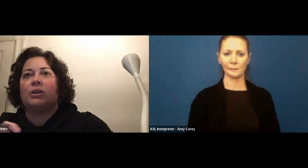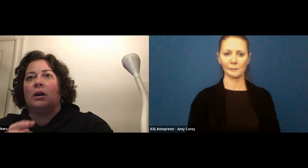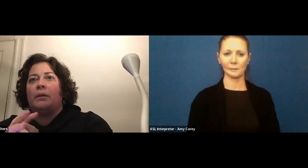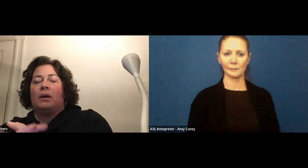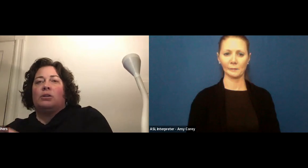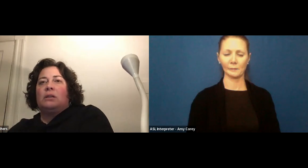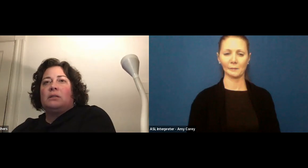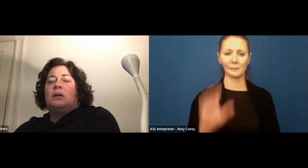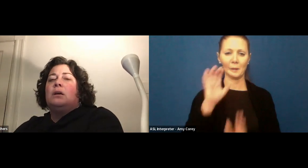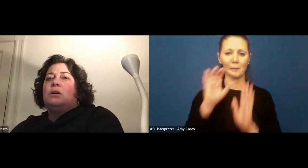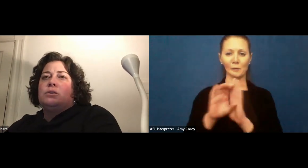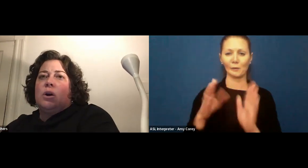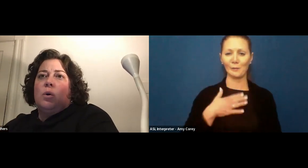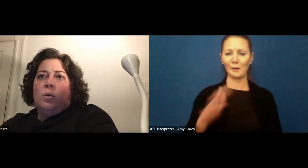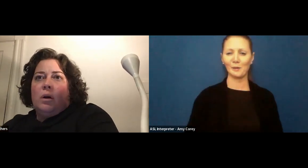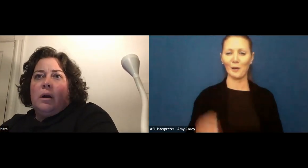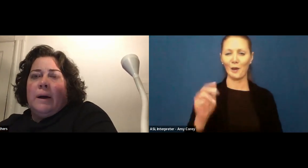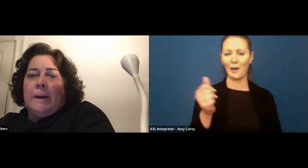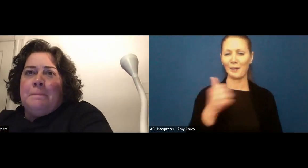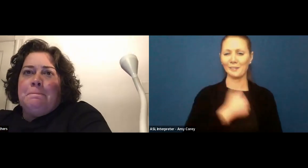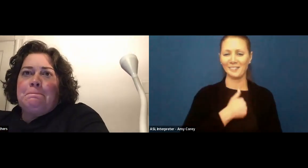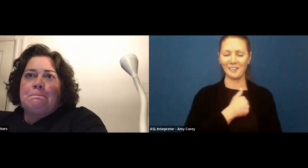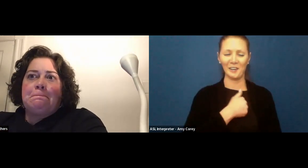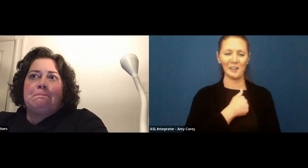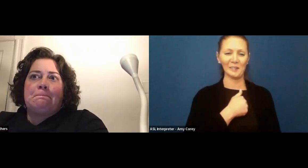Picture of my dog, I apologize. So,